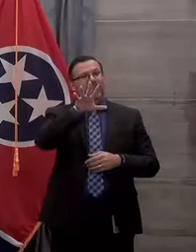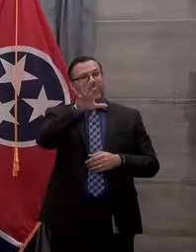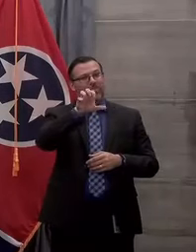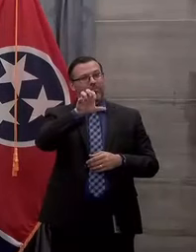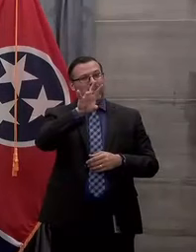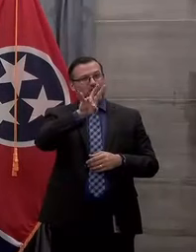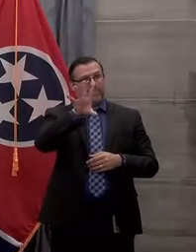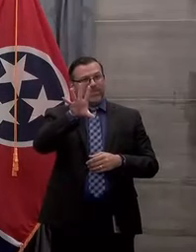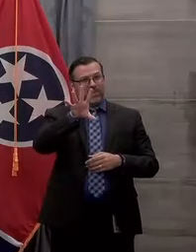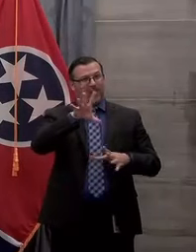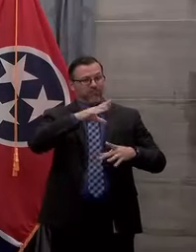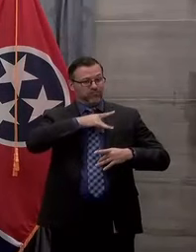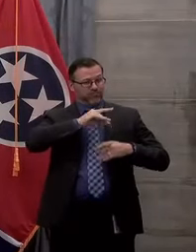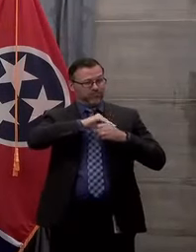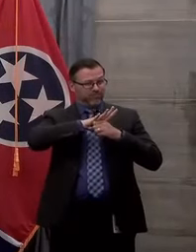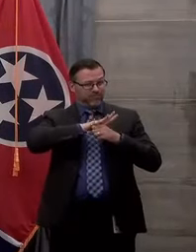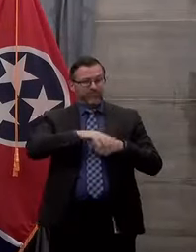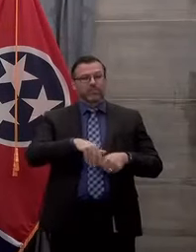27,575, with